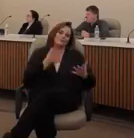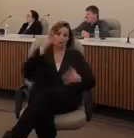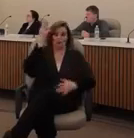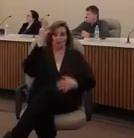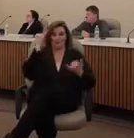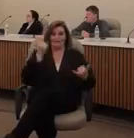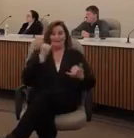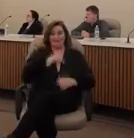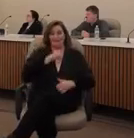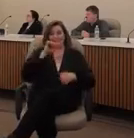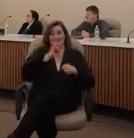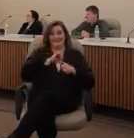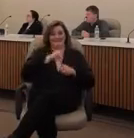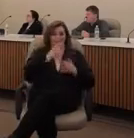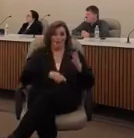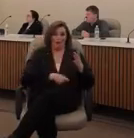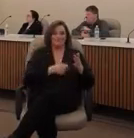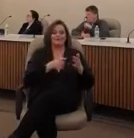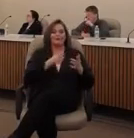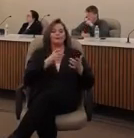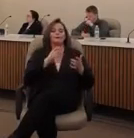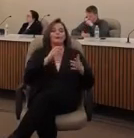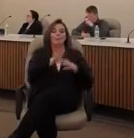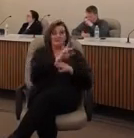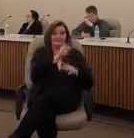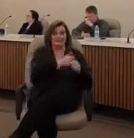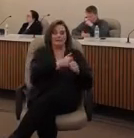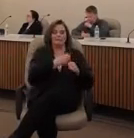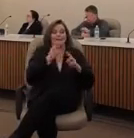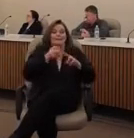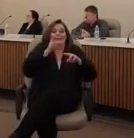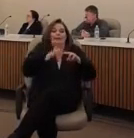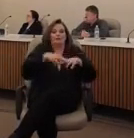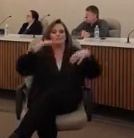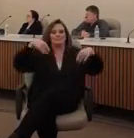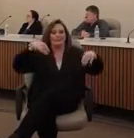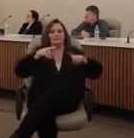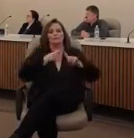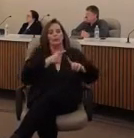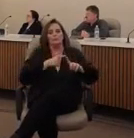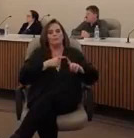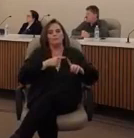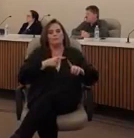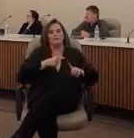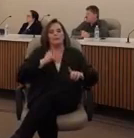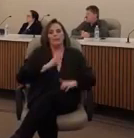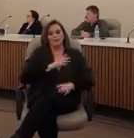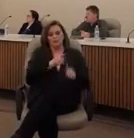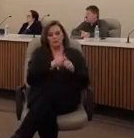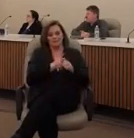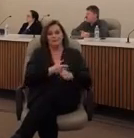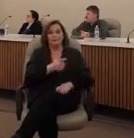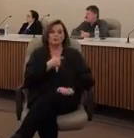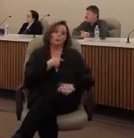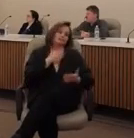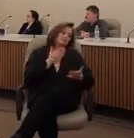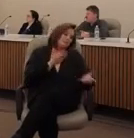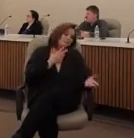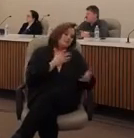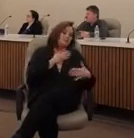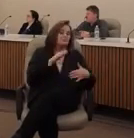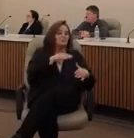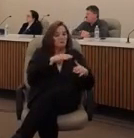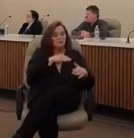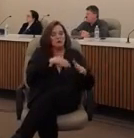this is a way for the business to enhance their sales from the customer who's already coming for gas. So now when you stop for gas, you might go in and